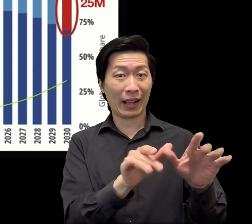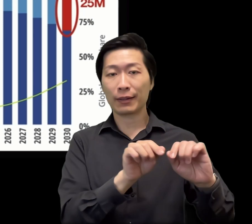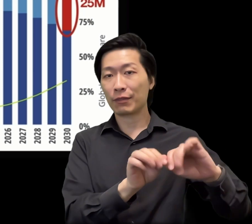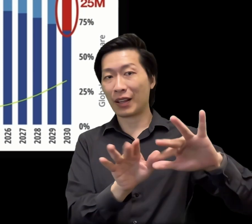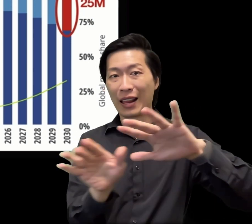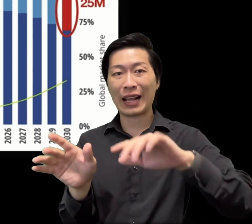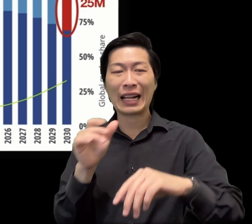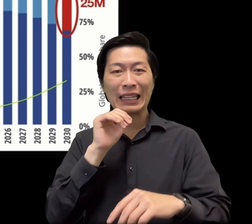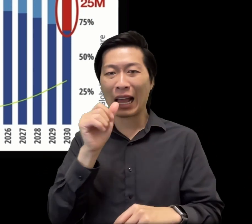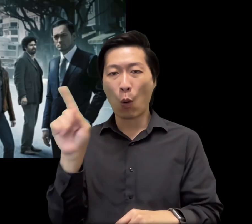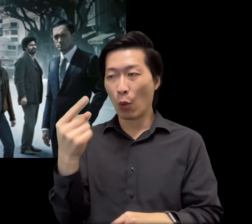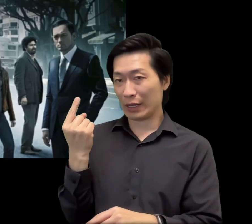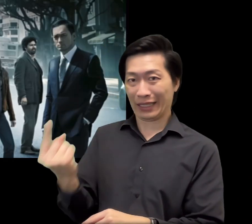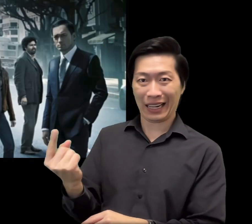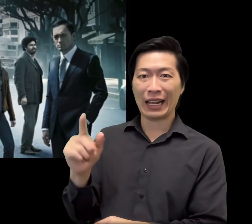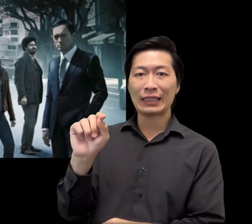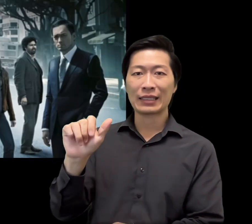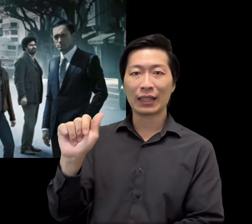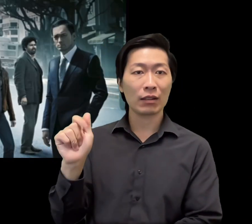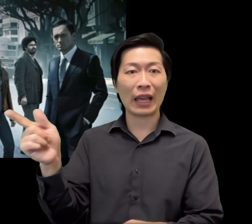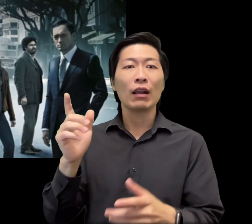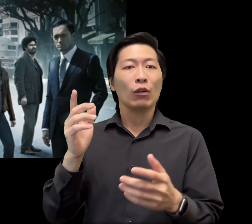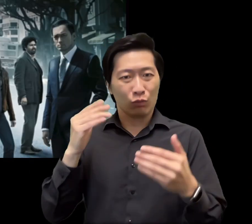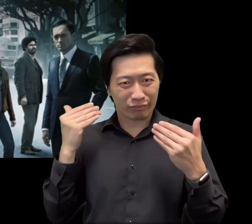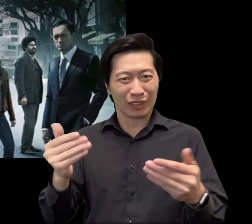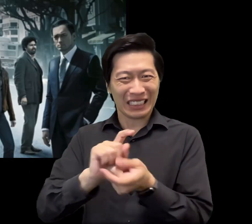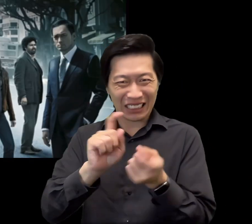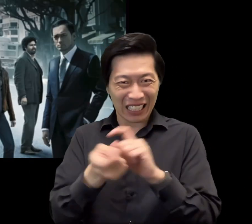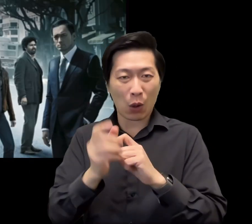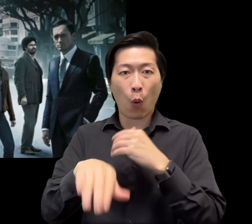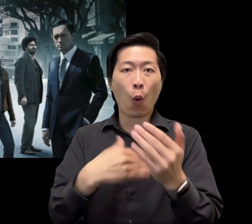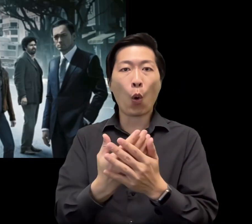not just Tesla. They've literally gone and incepted the